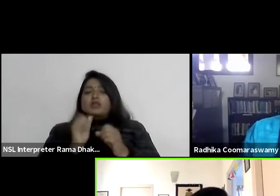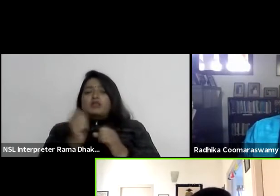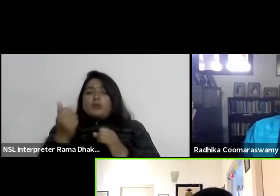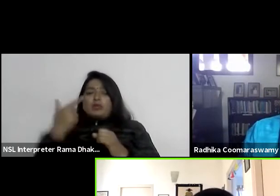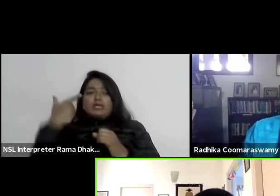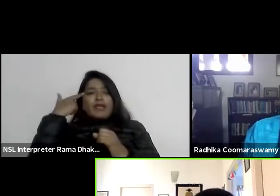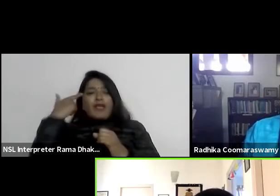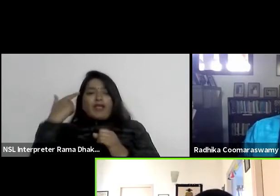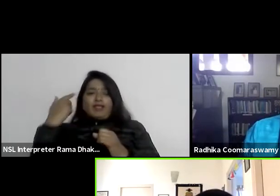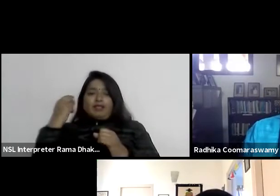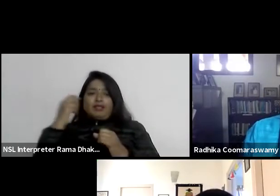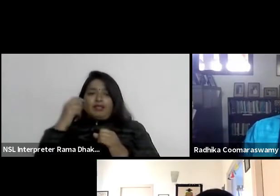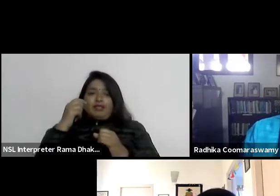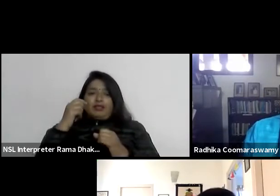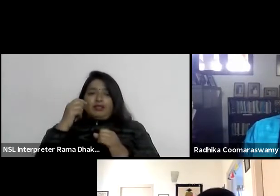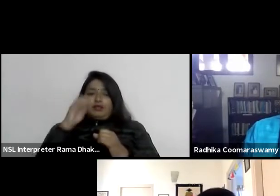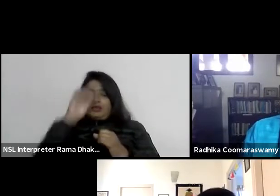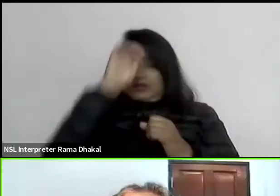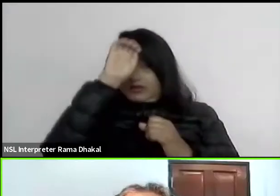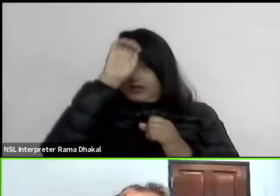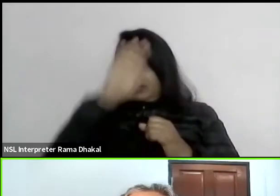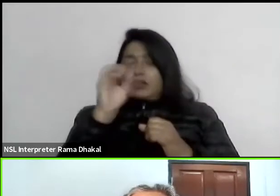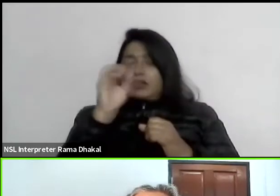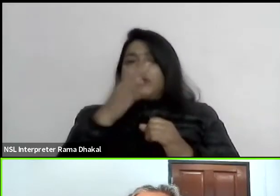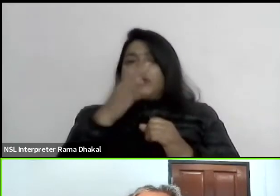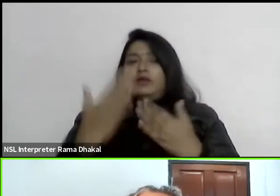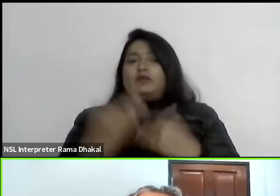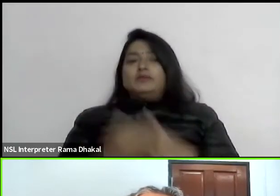very much. Thank you, Pooja.